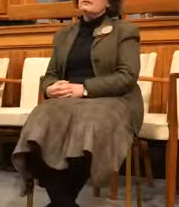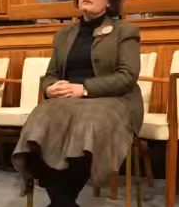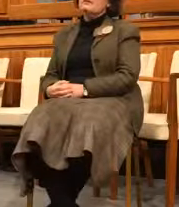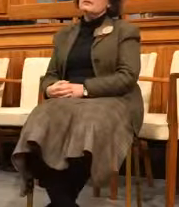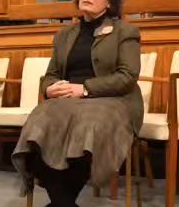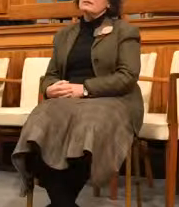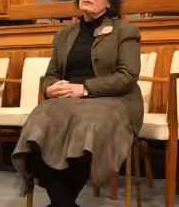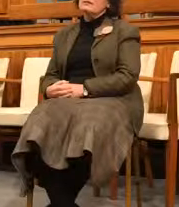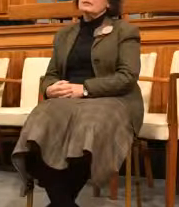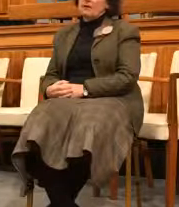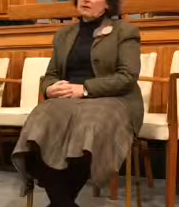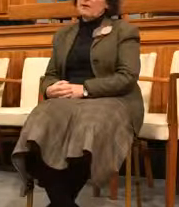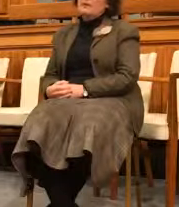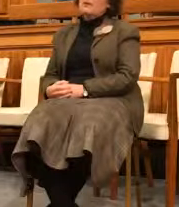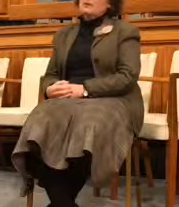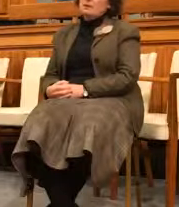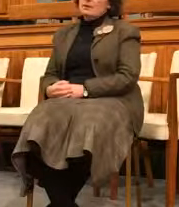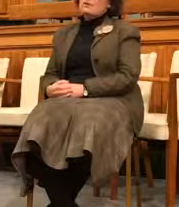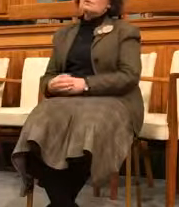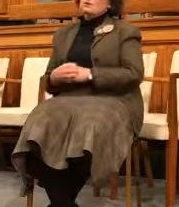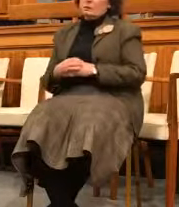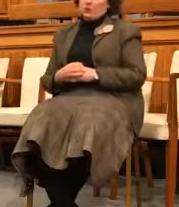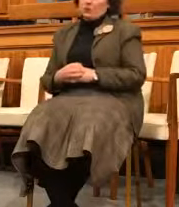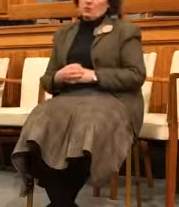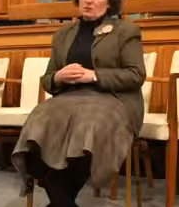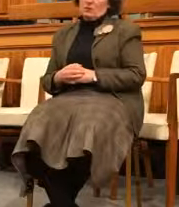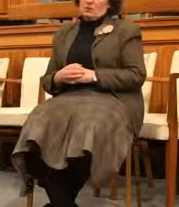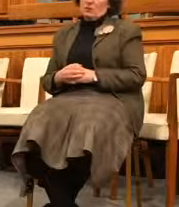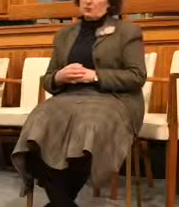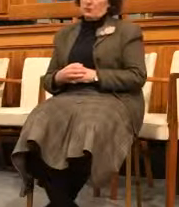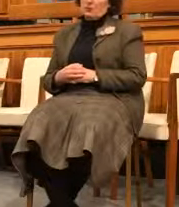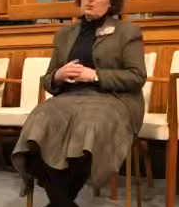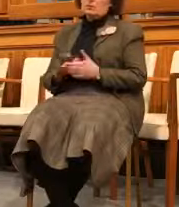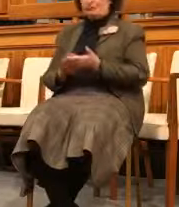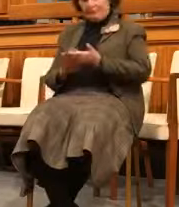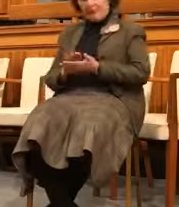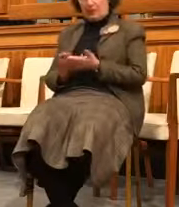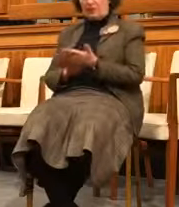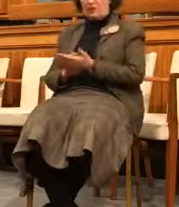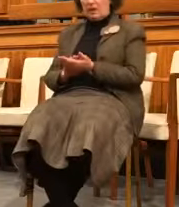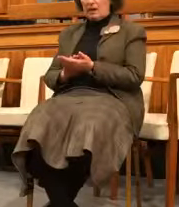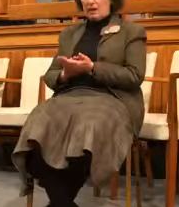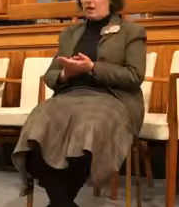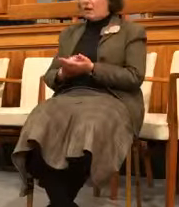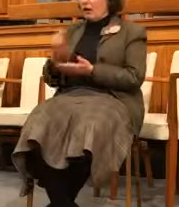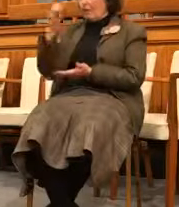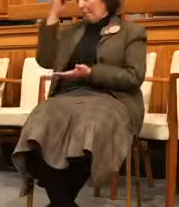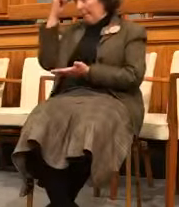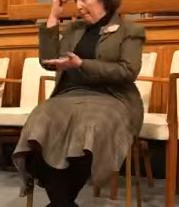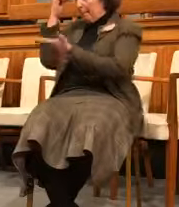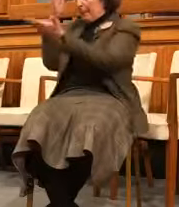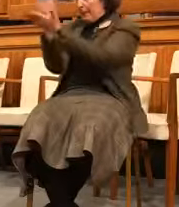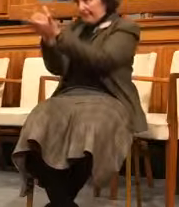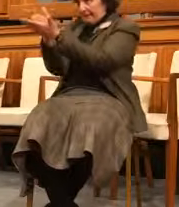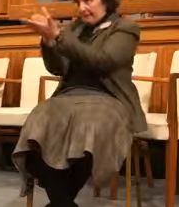You must understand that in believing, if you truly believe